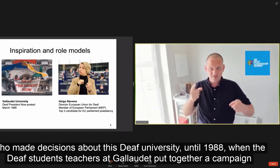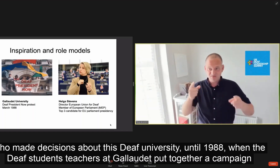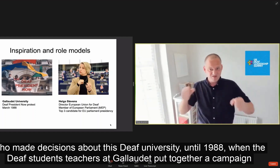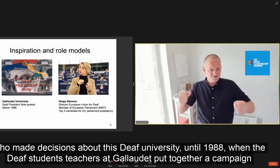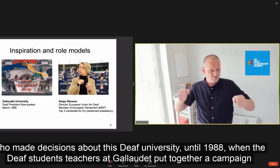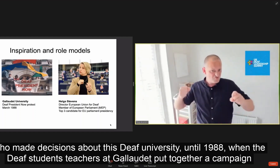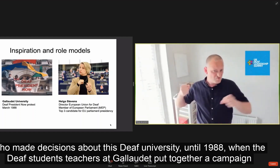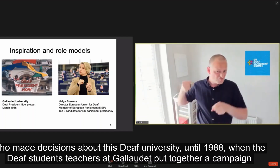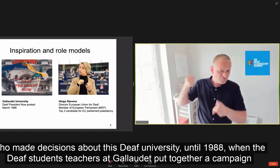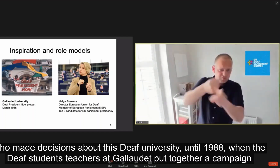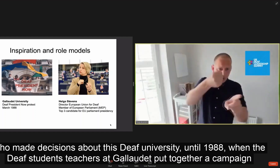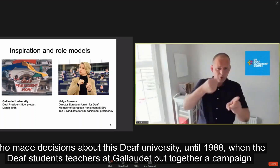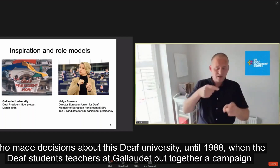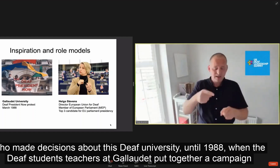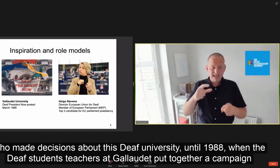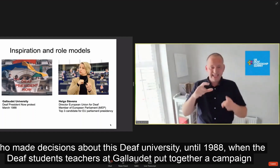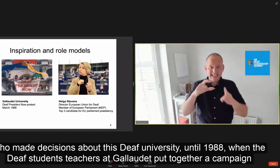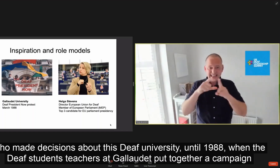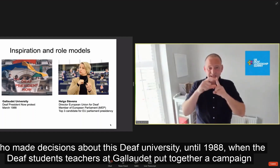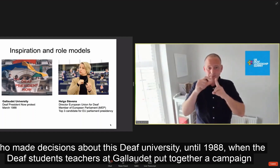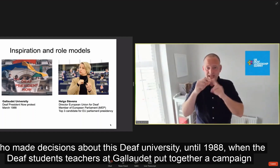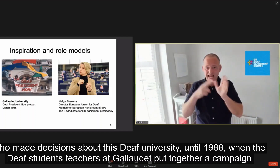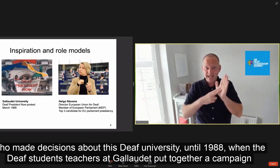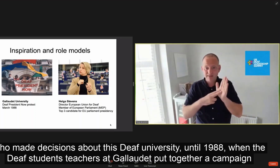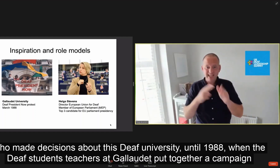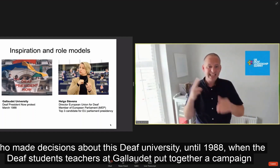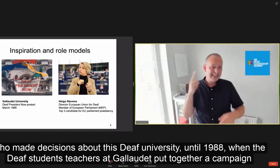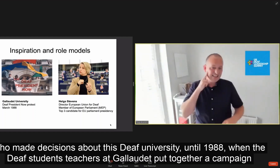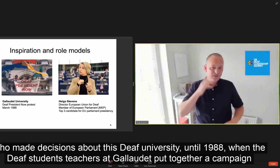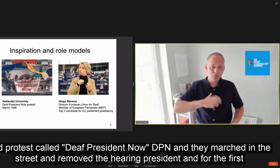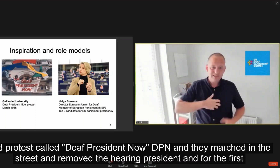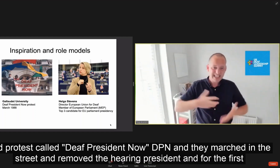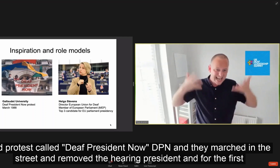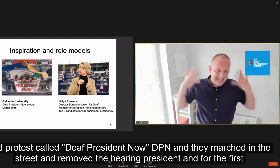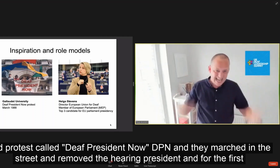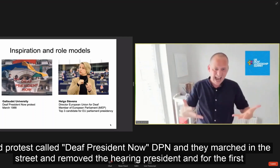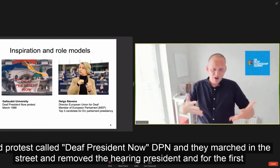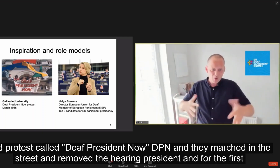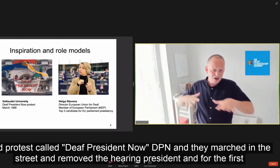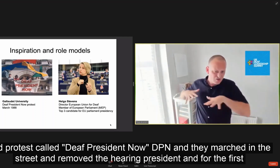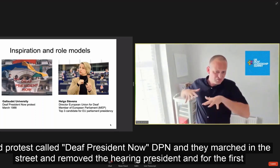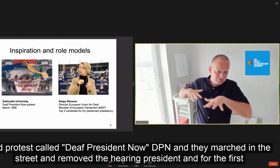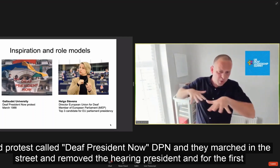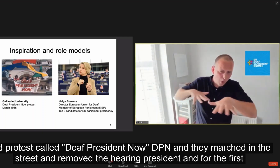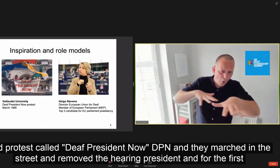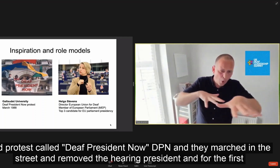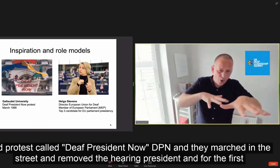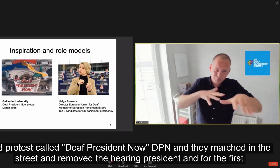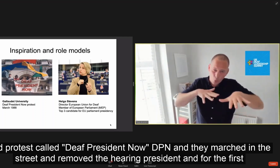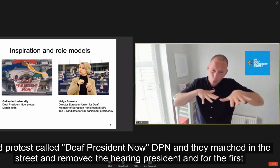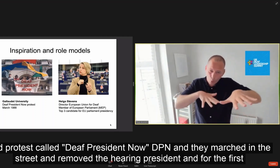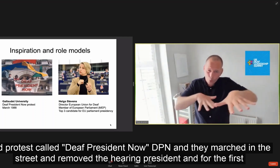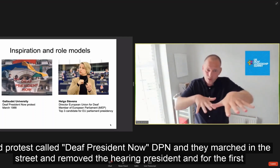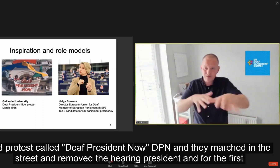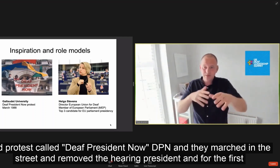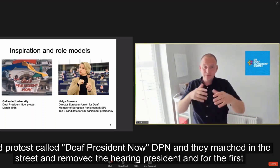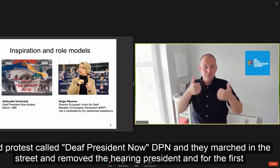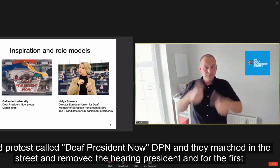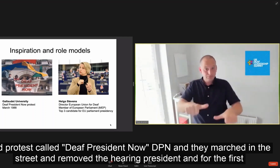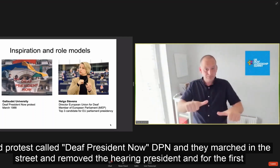Gallaudet University pulled together a campaign and protests and said, which was called DPN, Deaf